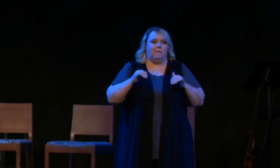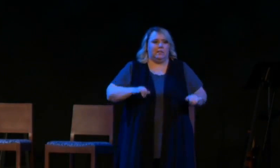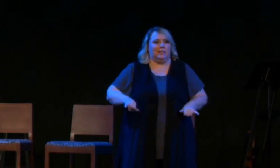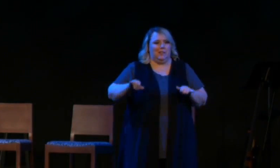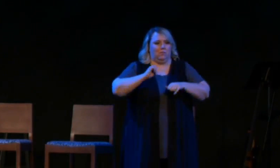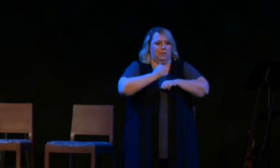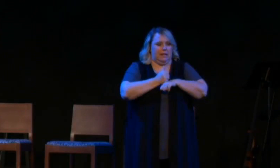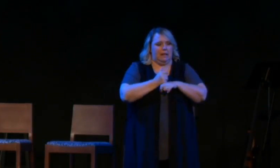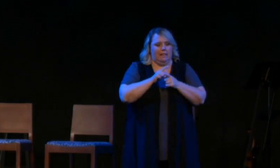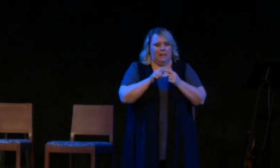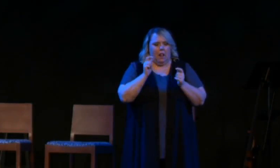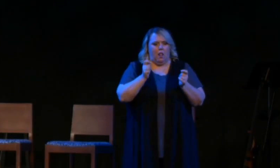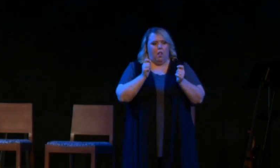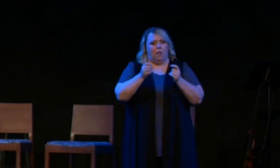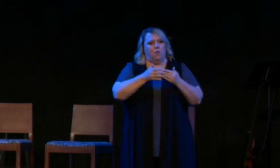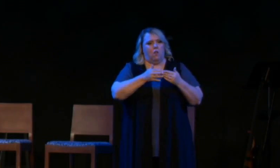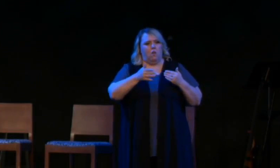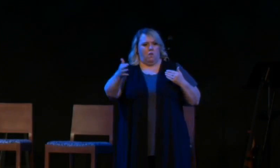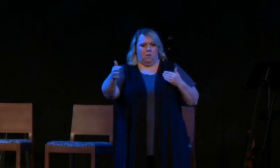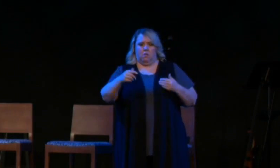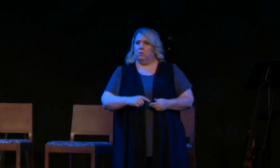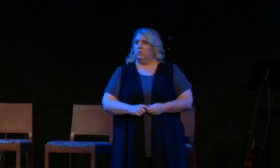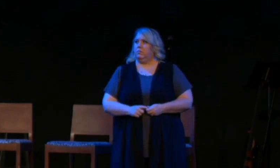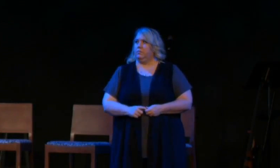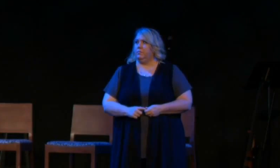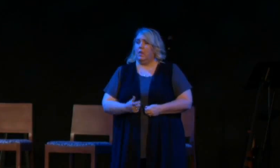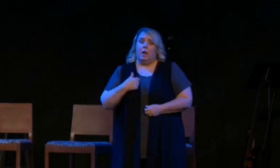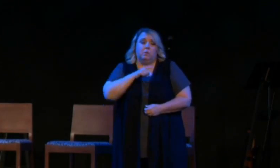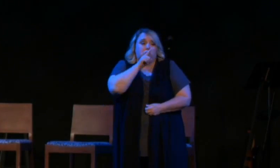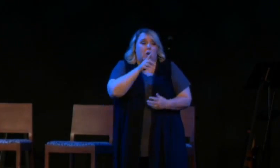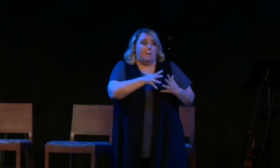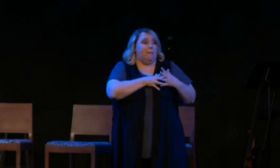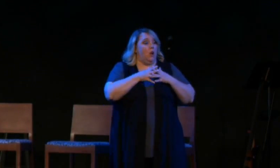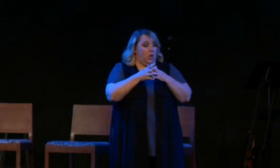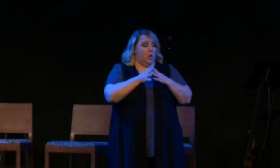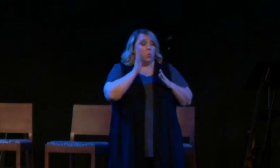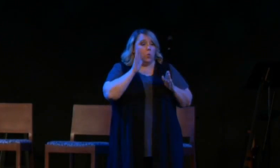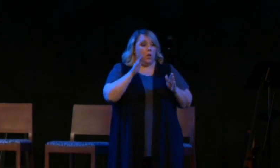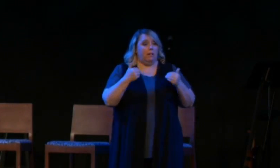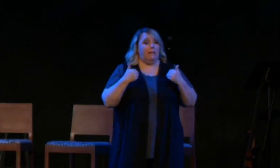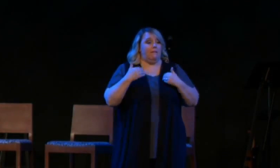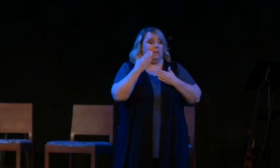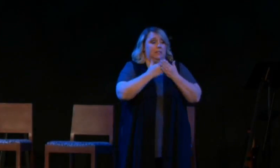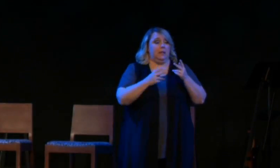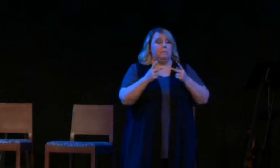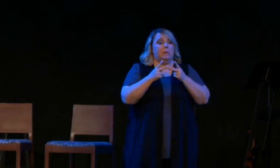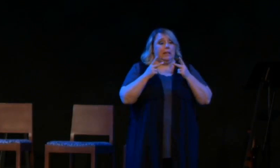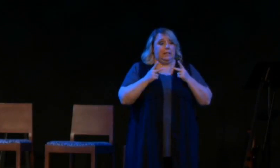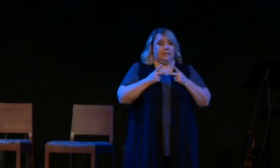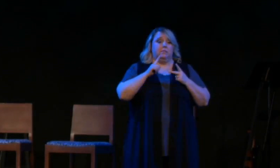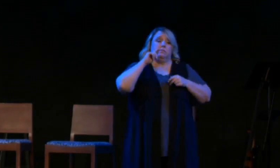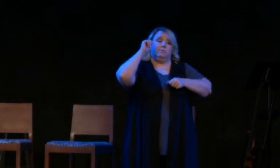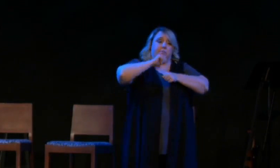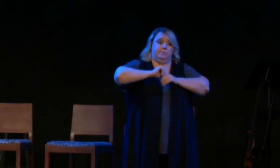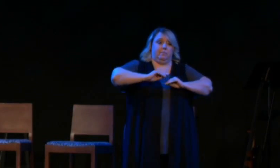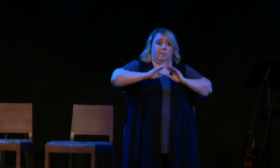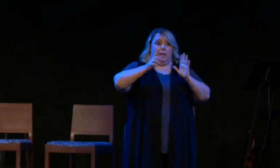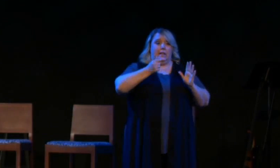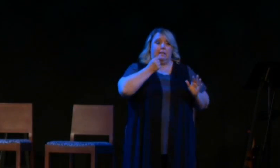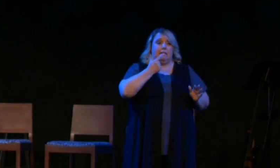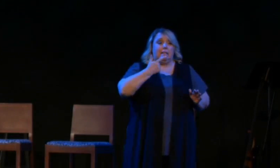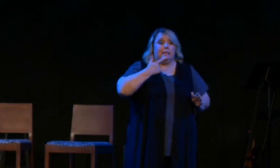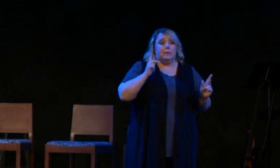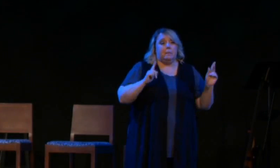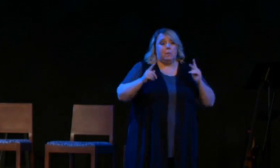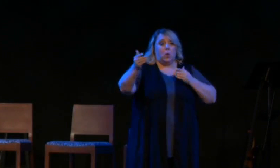standards. And I'm sure that in America, there will be places where it'll be clear that gay folks are welcome